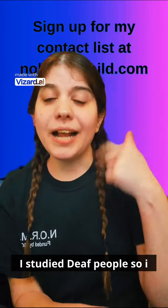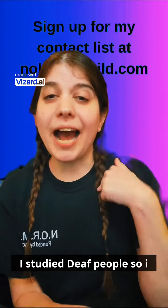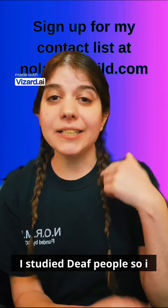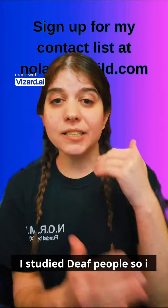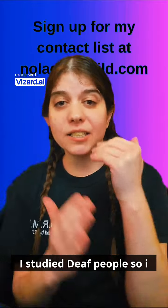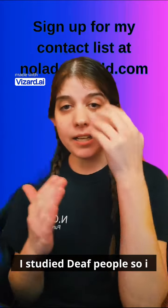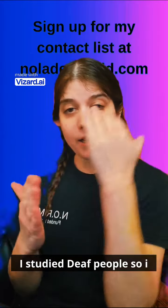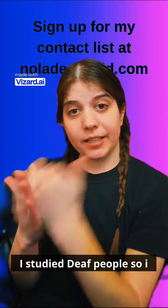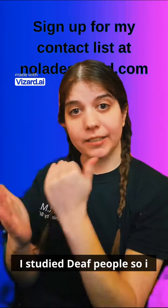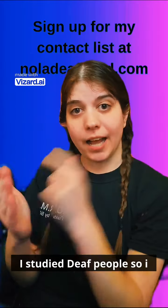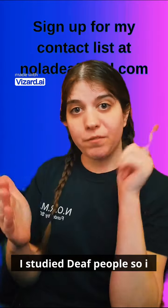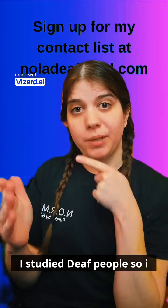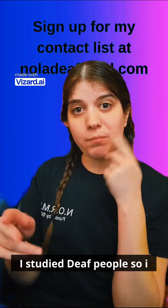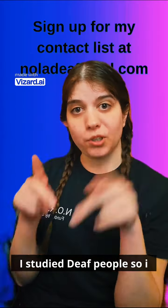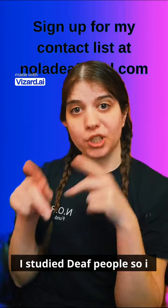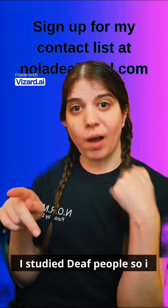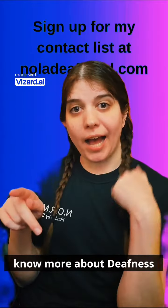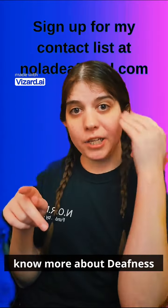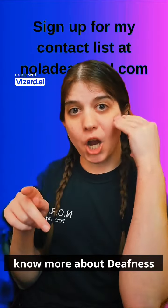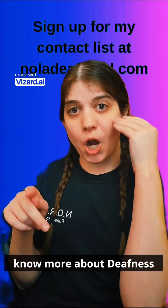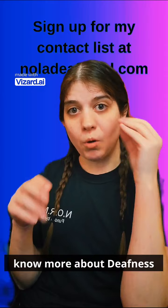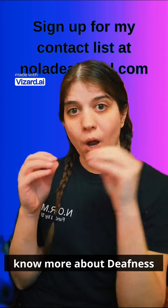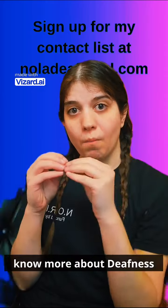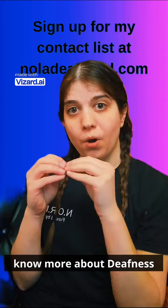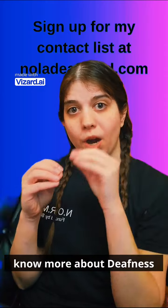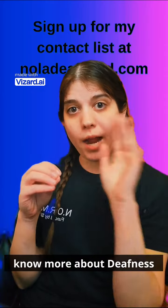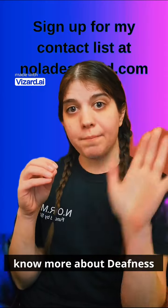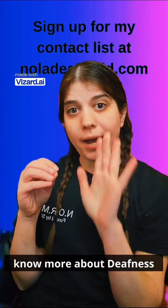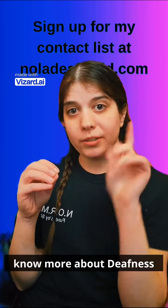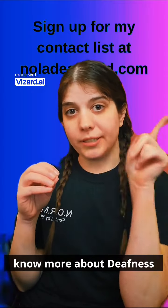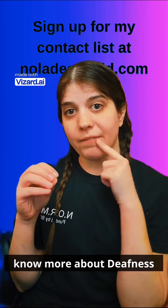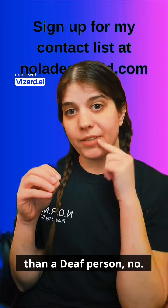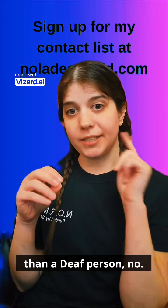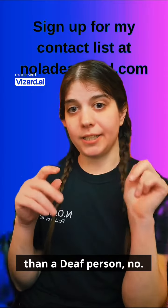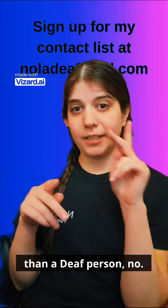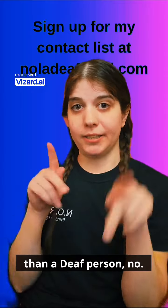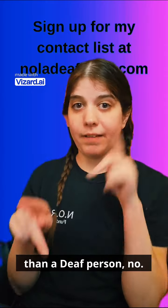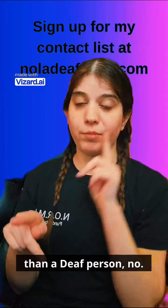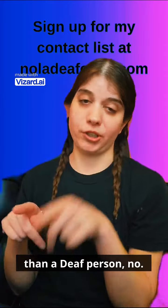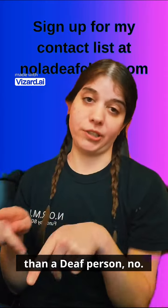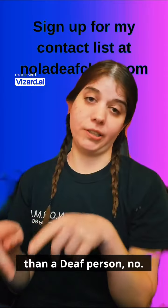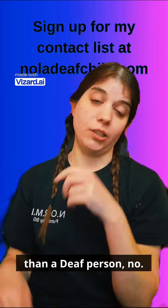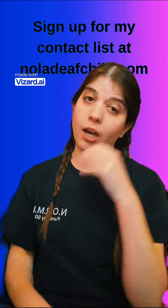I studied deaf people, so I know more about deafness than a deaf person. No,